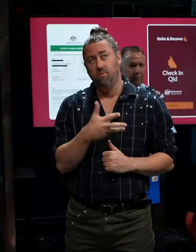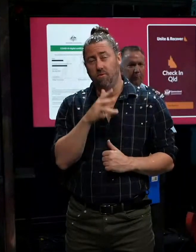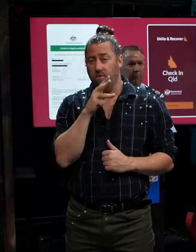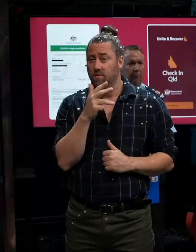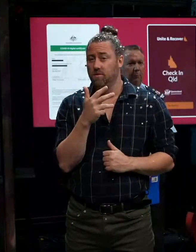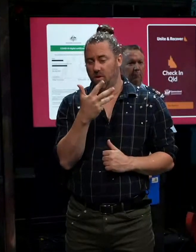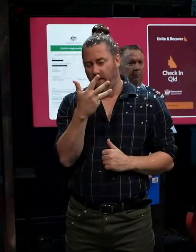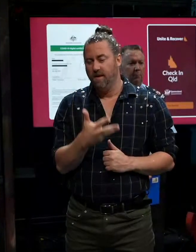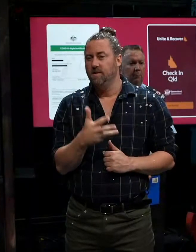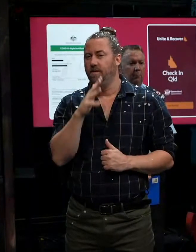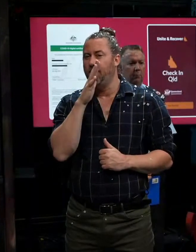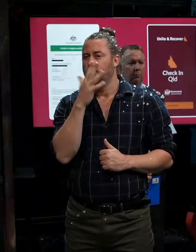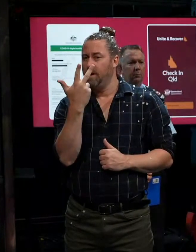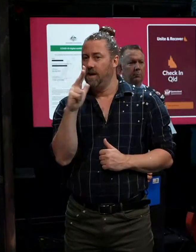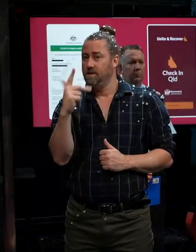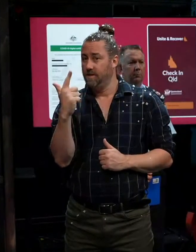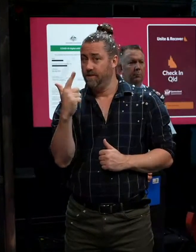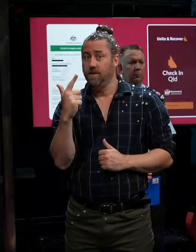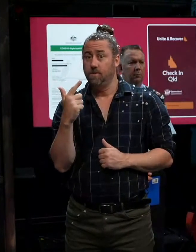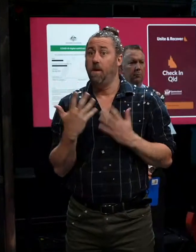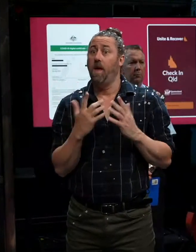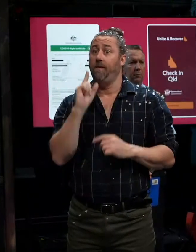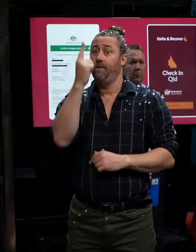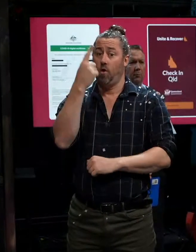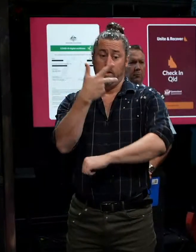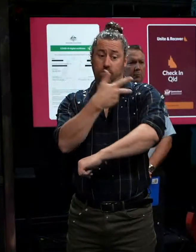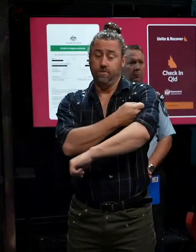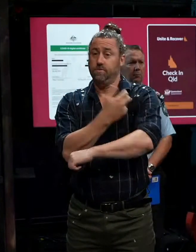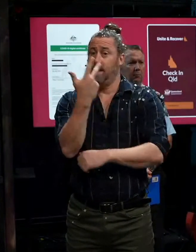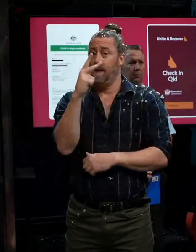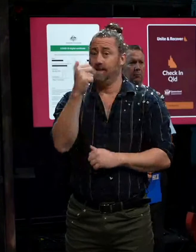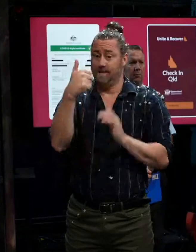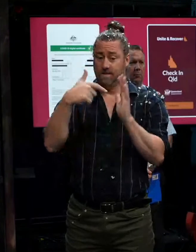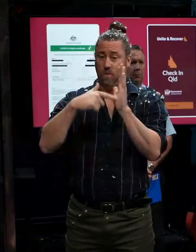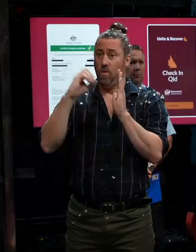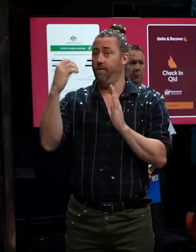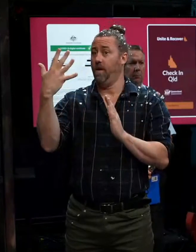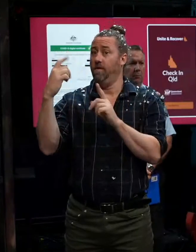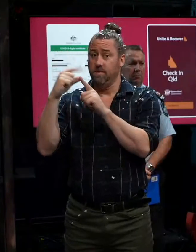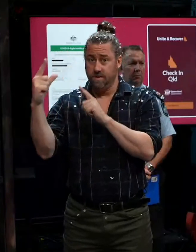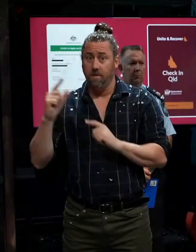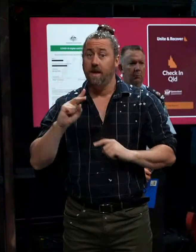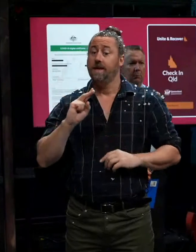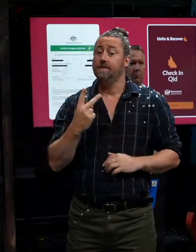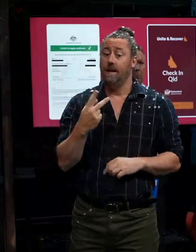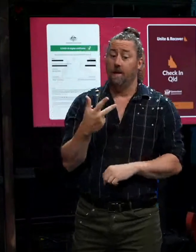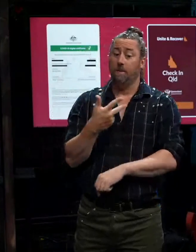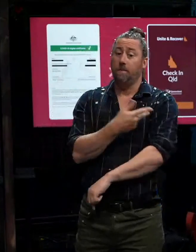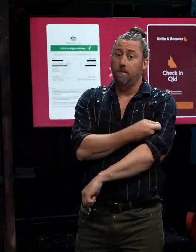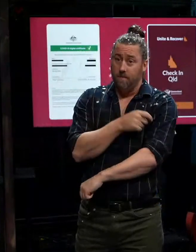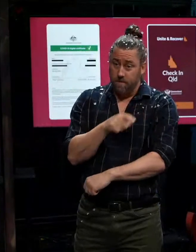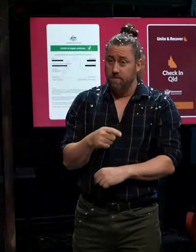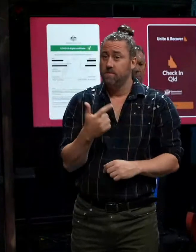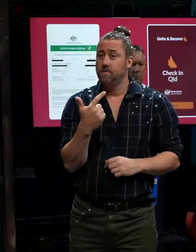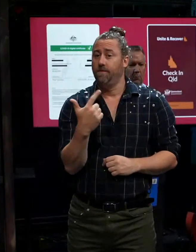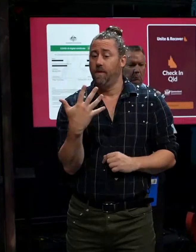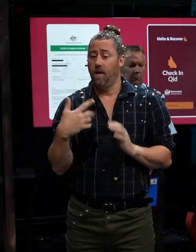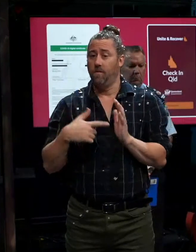9,587. And that brings us up to first dose of 86.05% of Queenslanders, and for second dose,